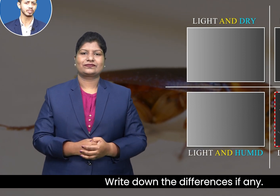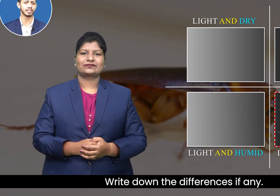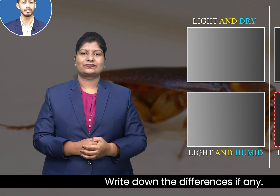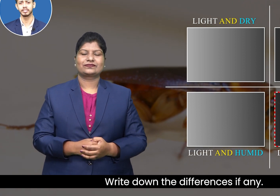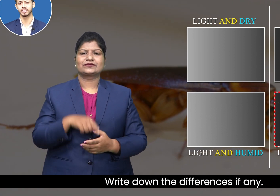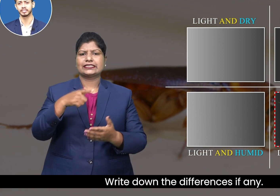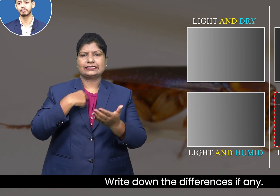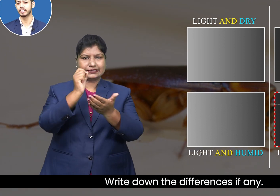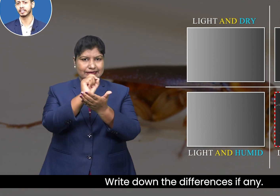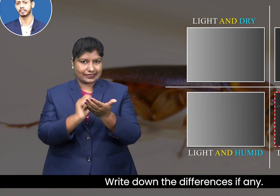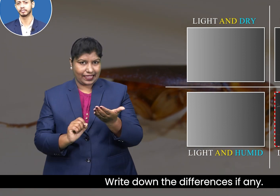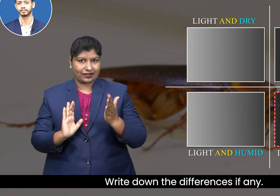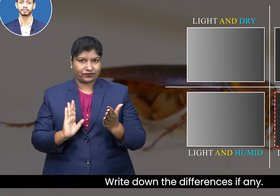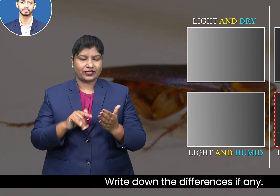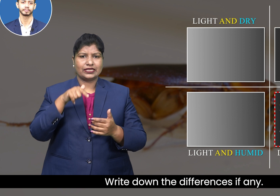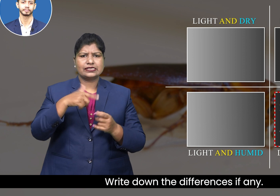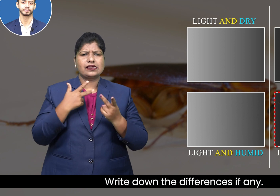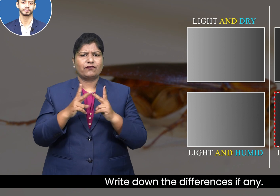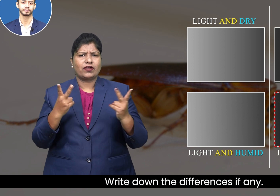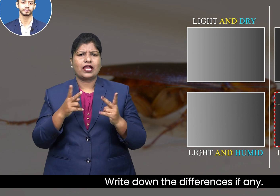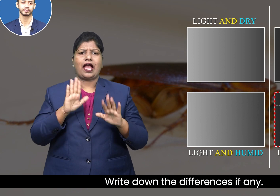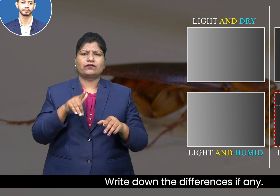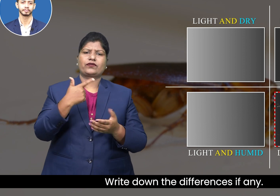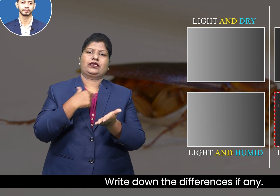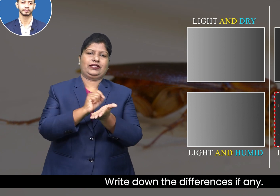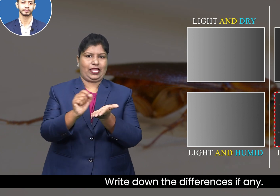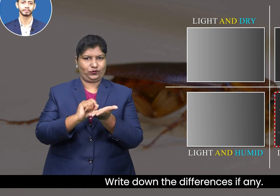Write down the differences, if any.